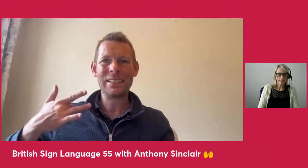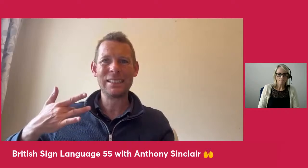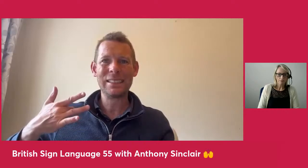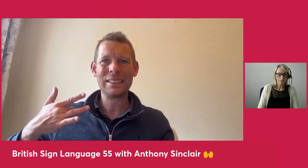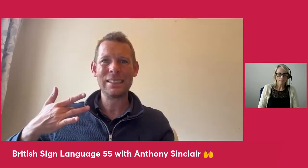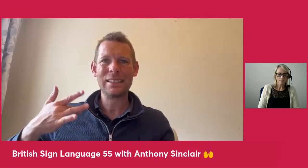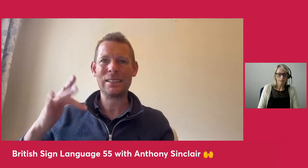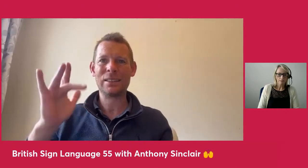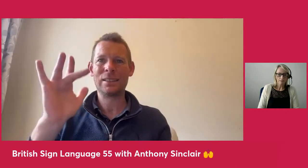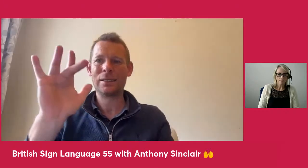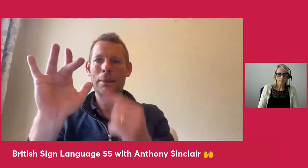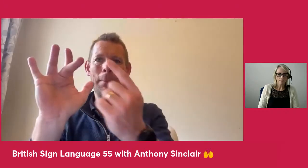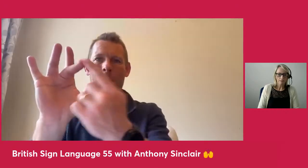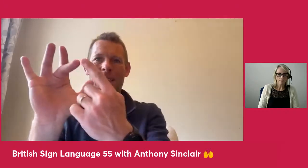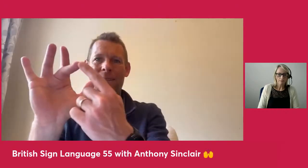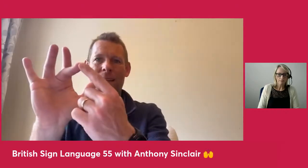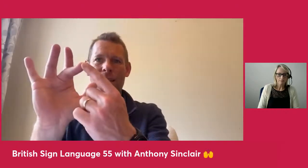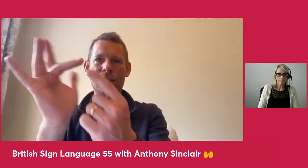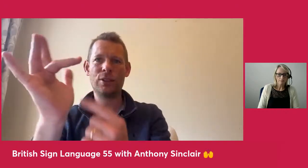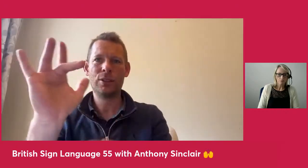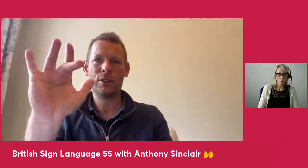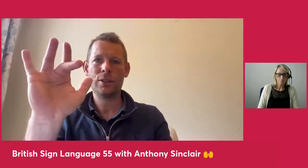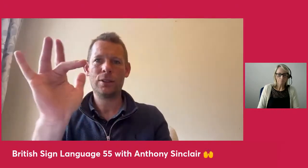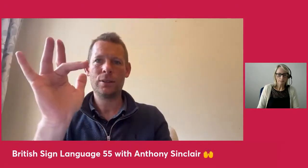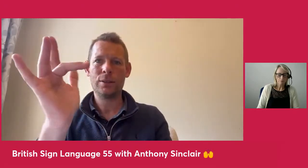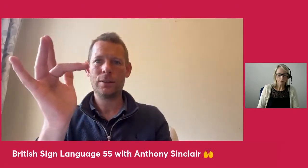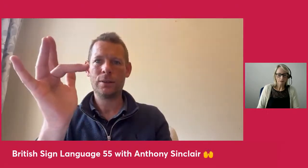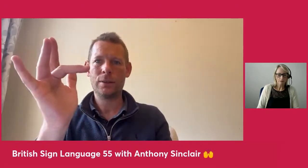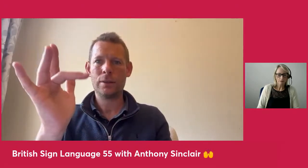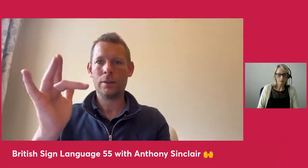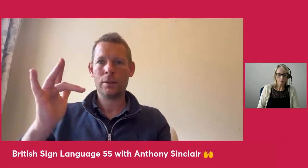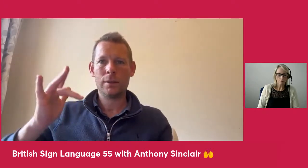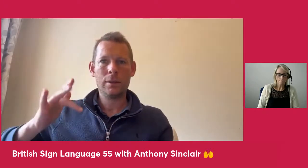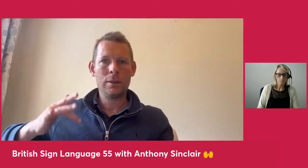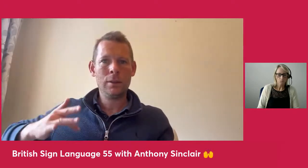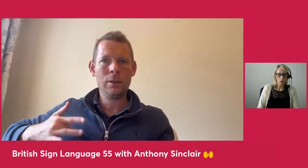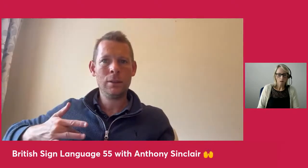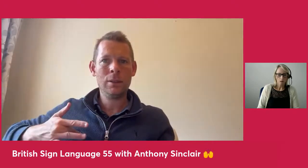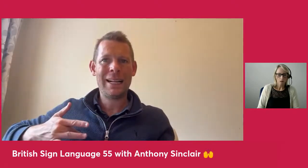again living, so it's your middle finger,